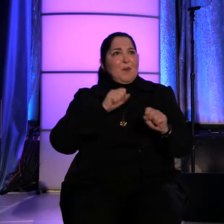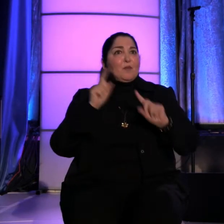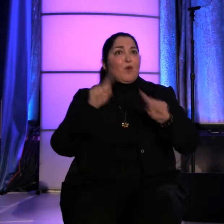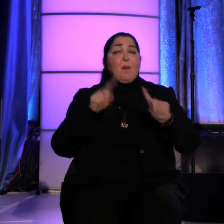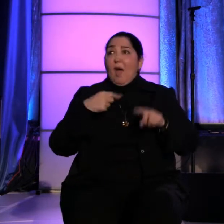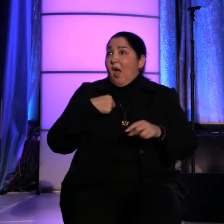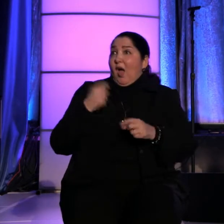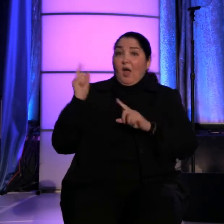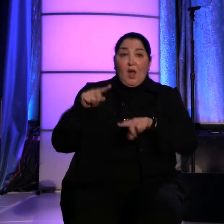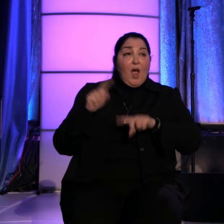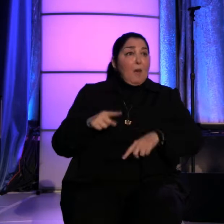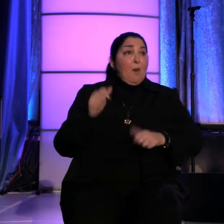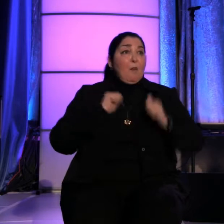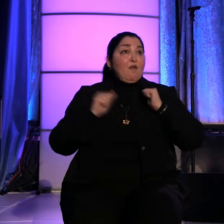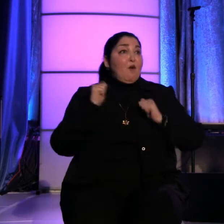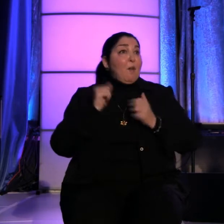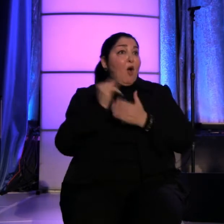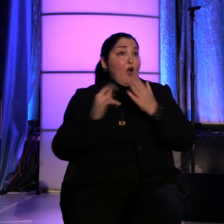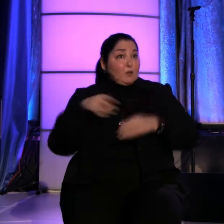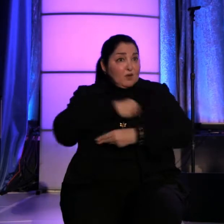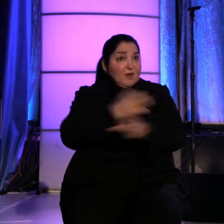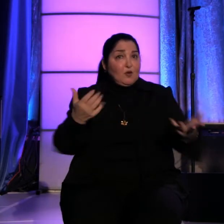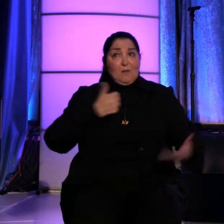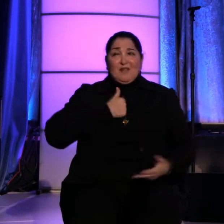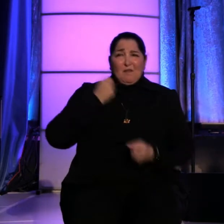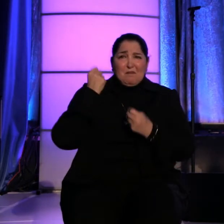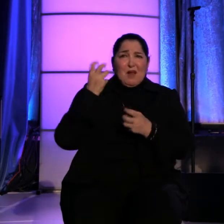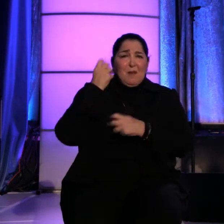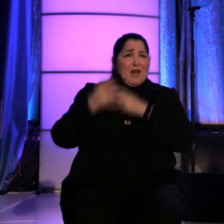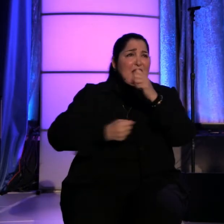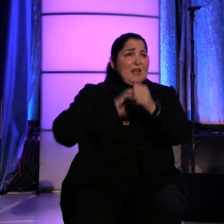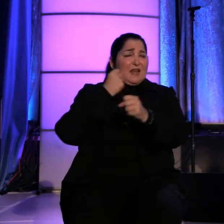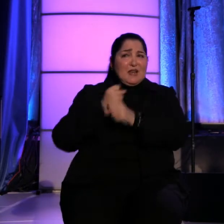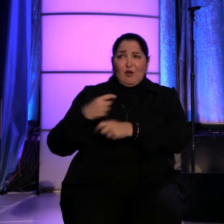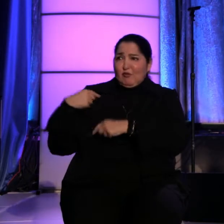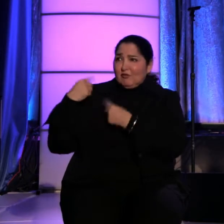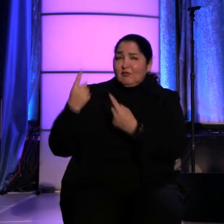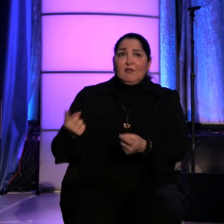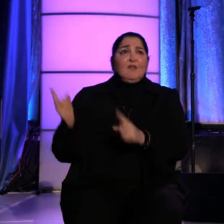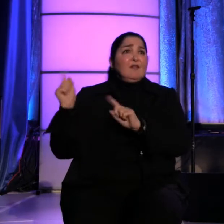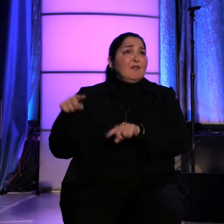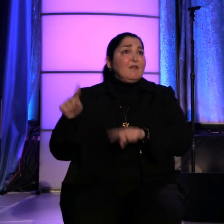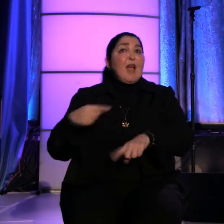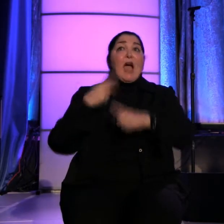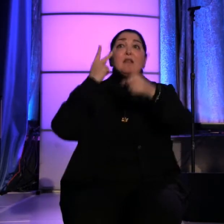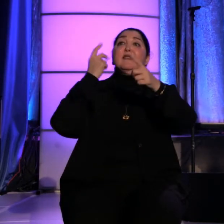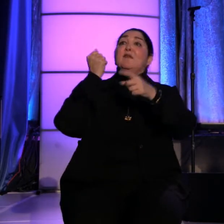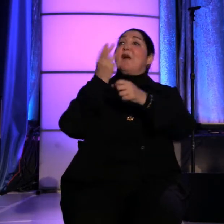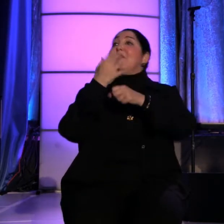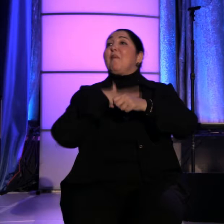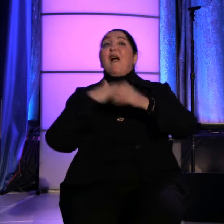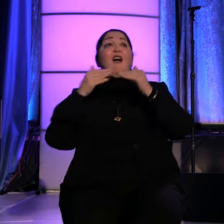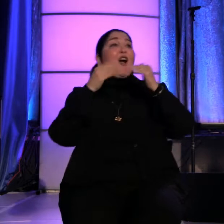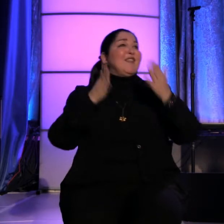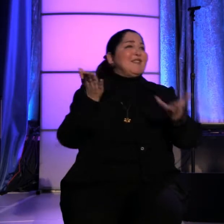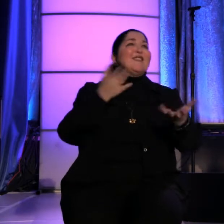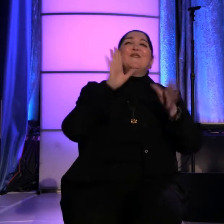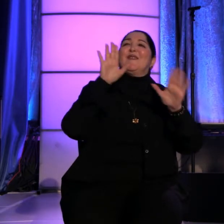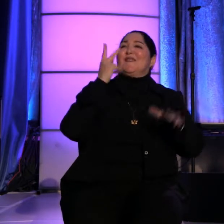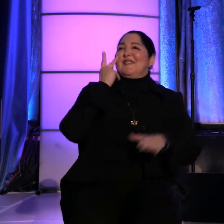so many years as a performing arts presenter from Kansas City, and I see a number of my colleagues here. It's great to see you